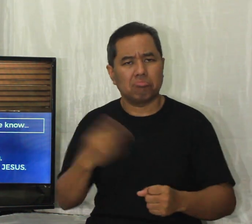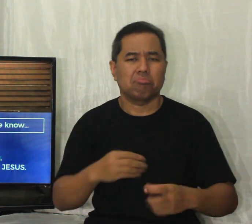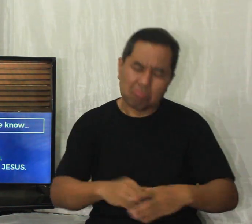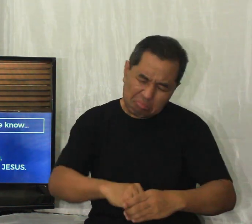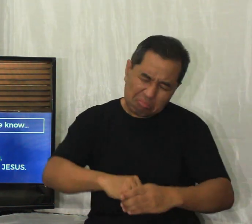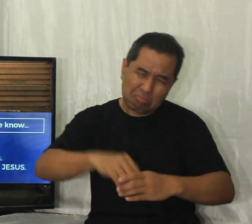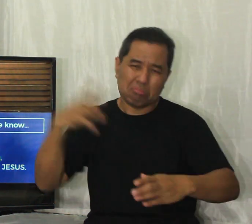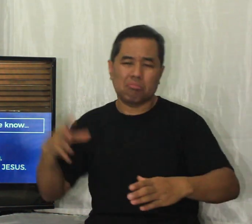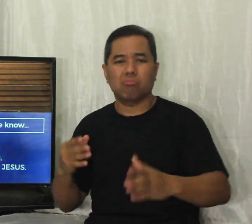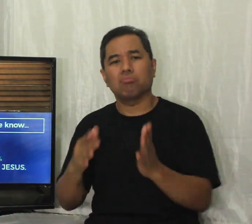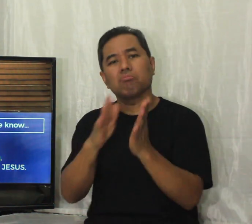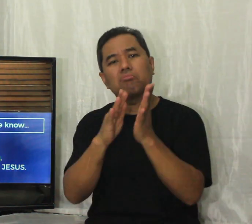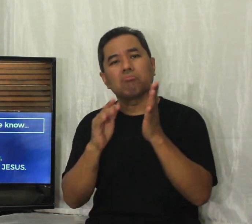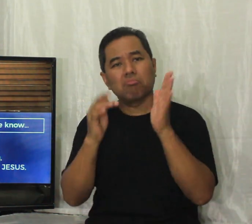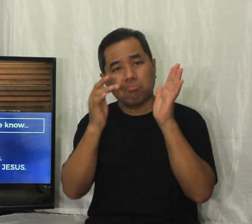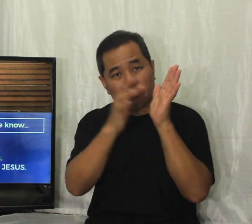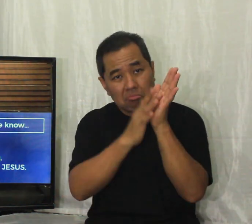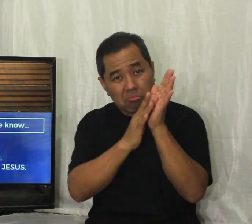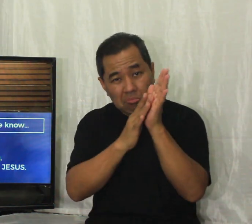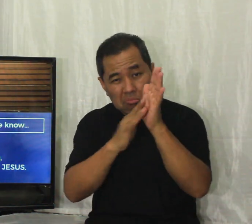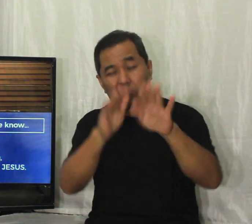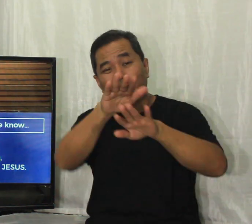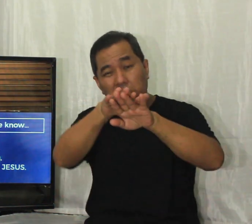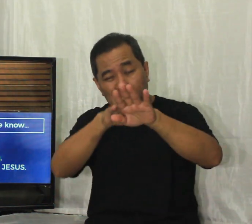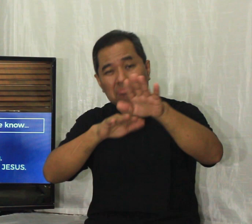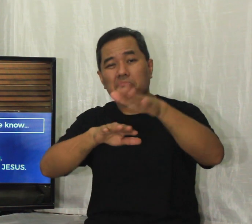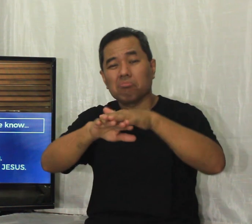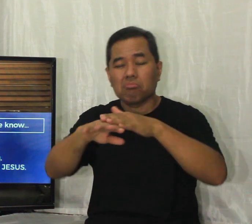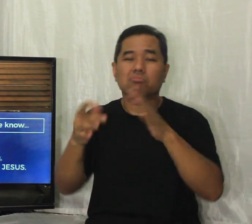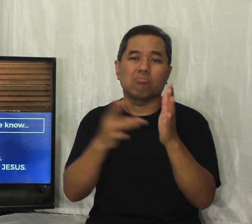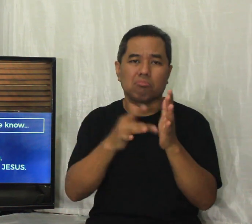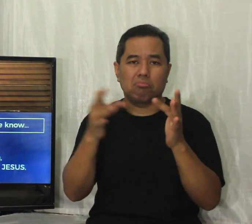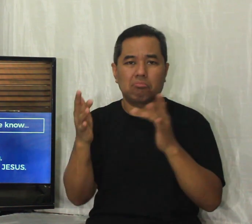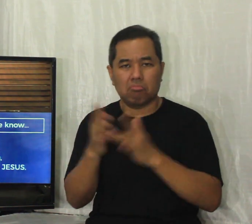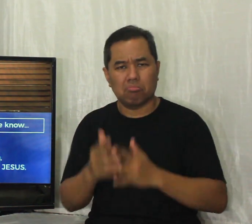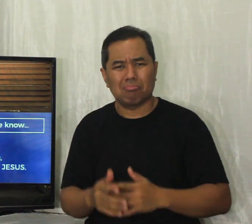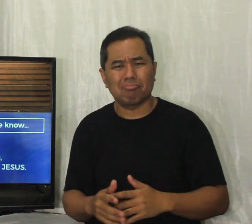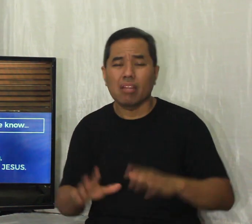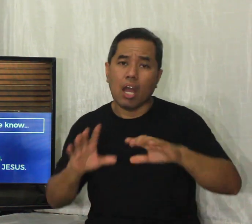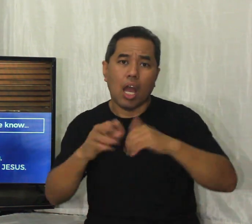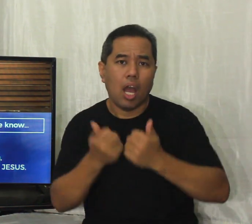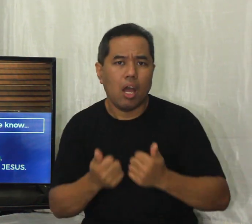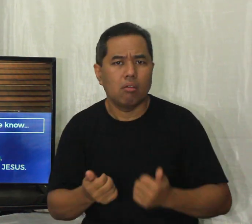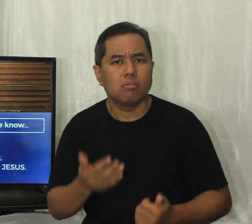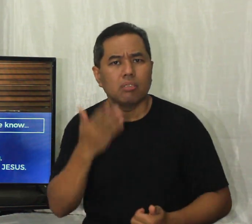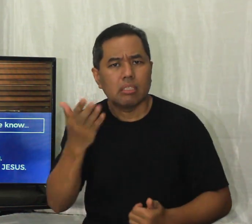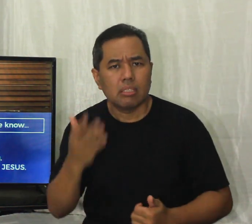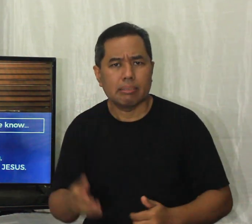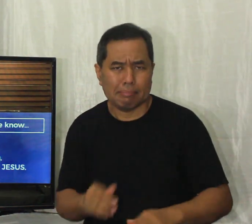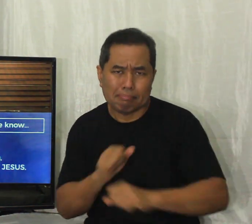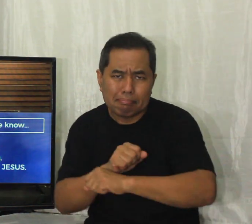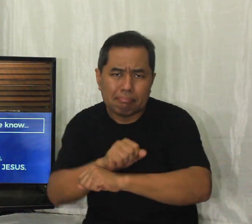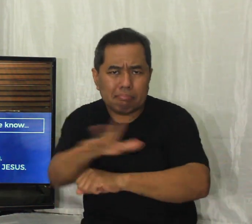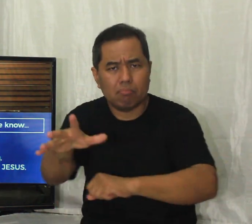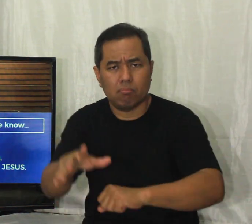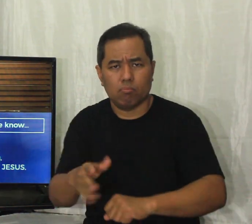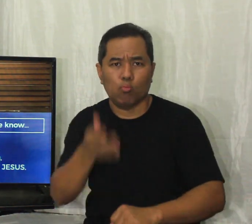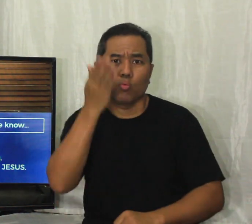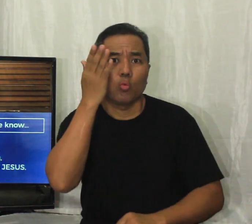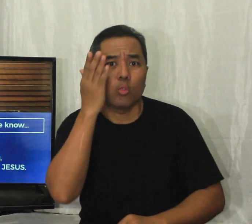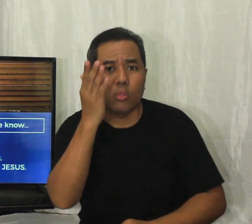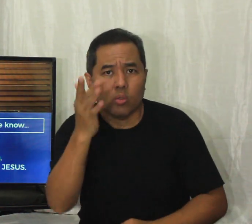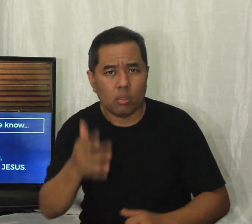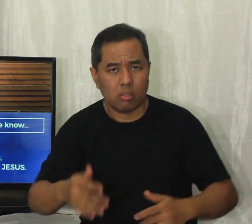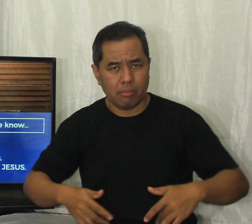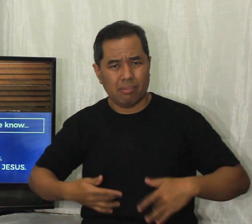and trust in him today. How is this affecting your life today? If it is causing you to live